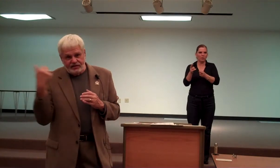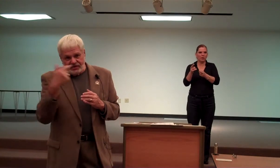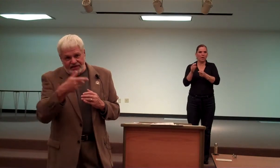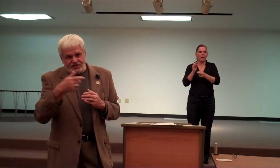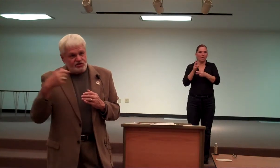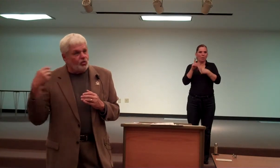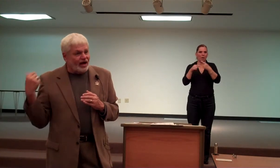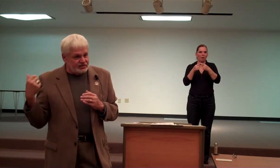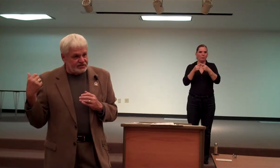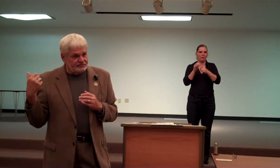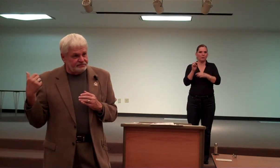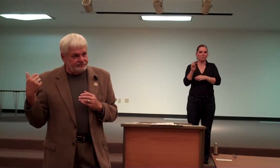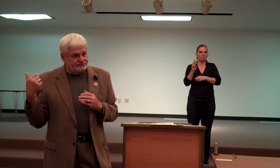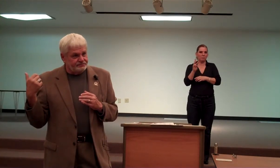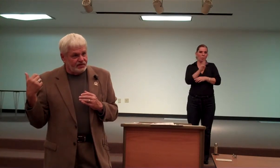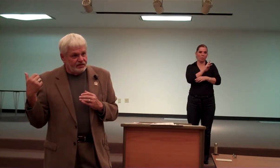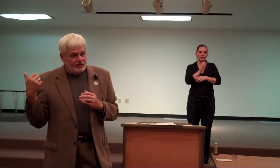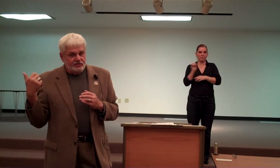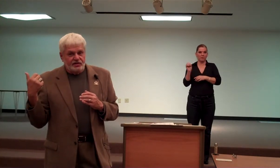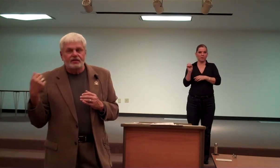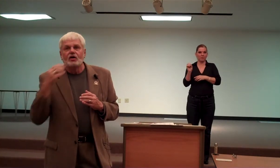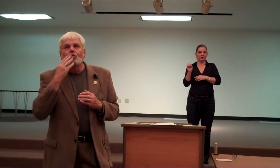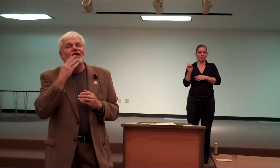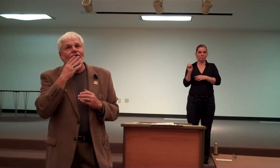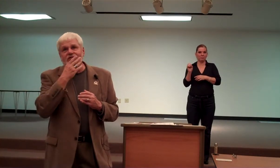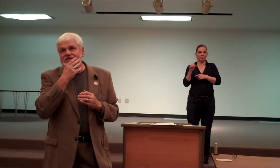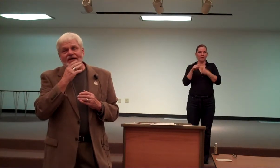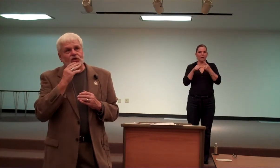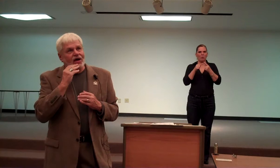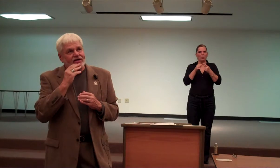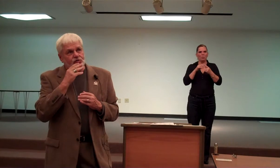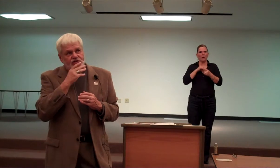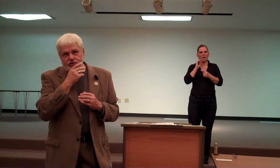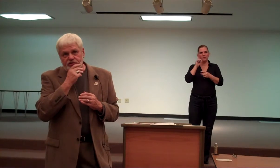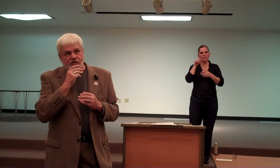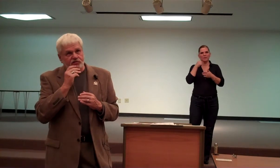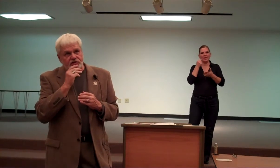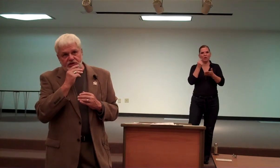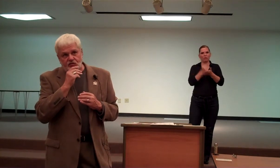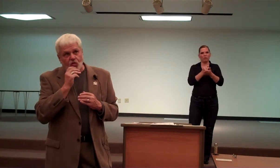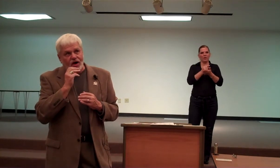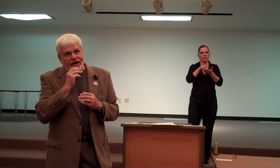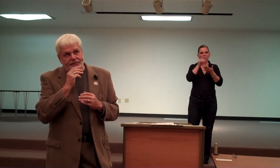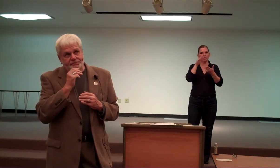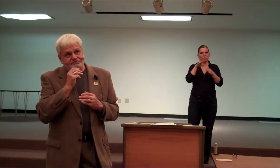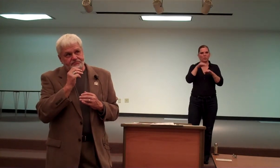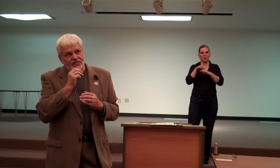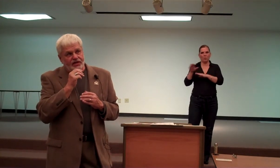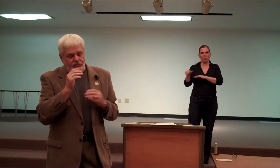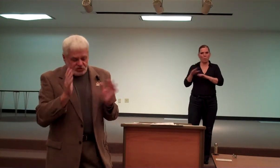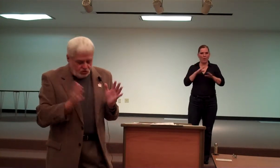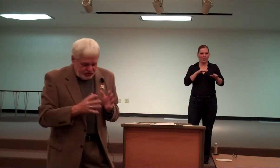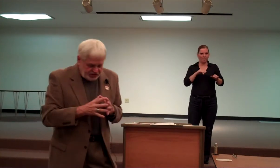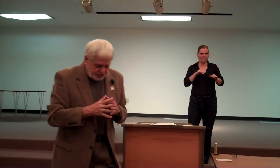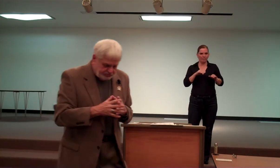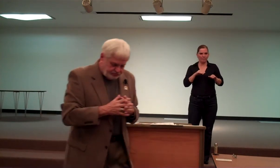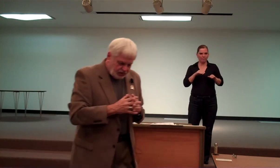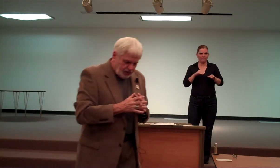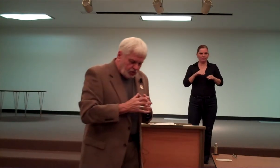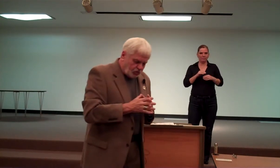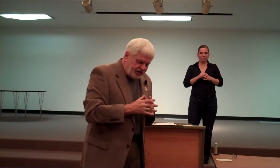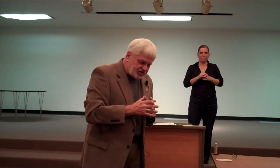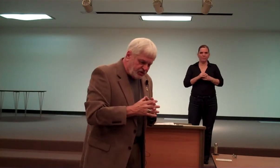tie east to west. When I was a graduate student at the University of Hawaii, I was doing